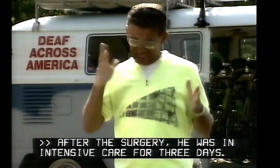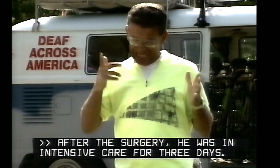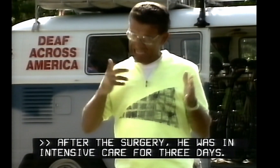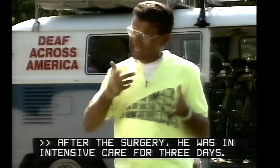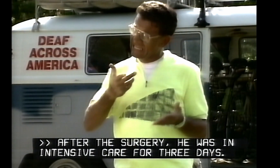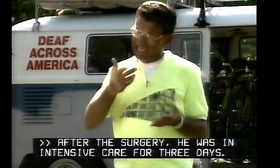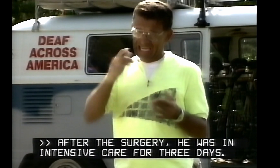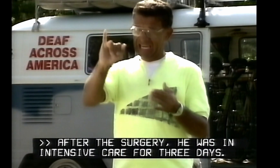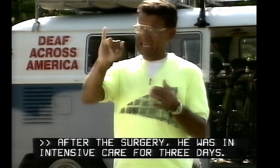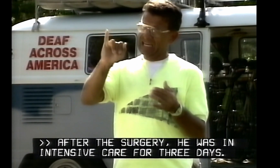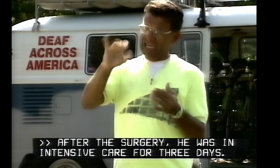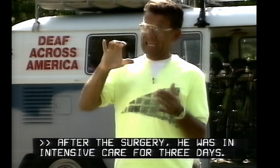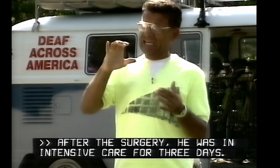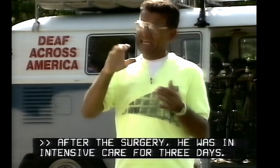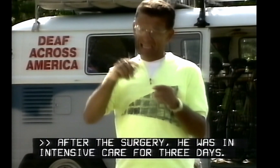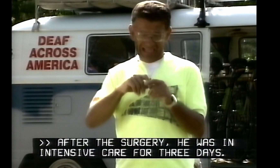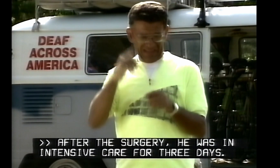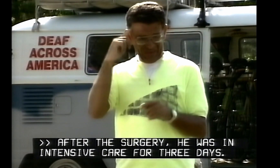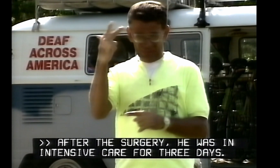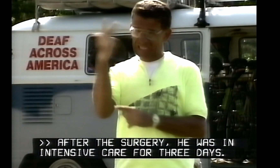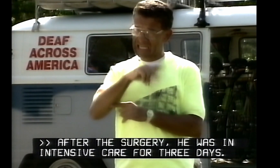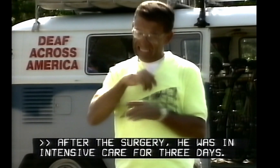2,810-mile, 43-day journey.